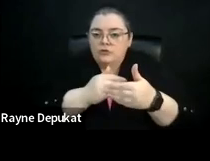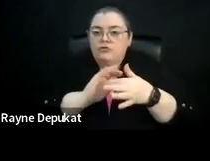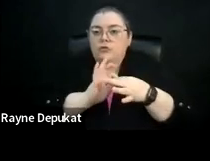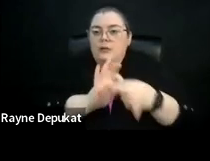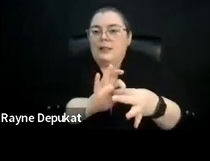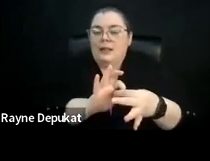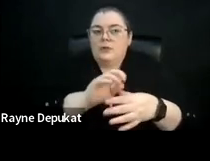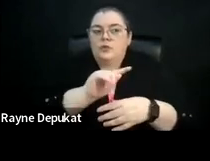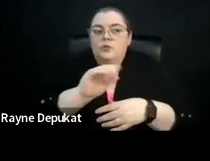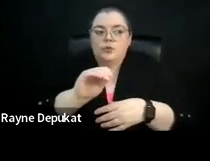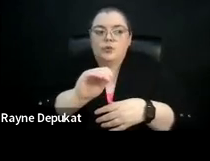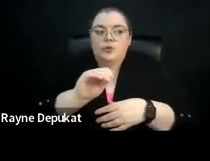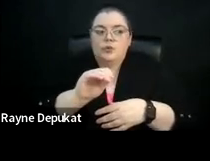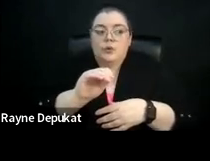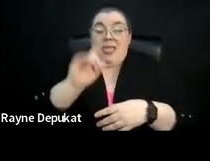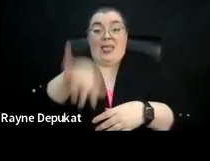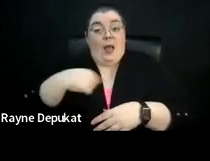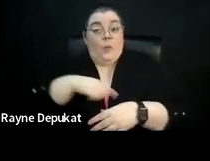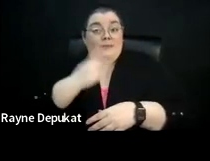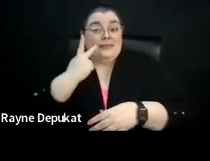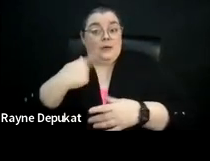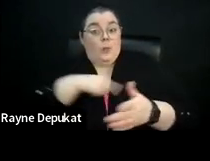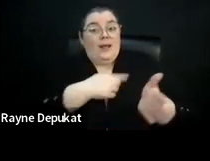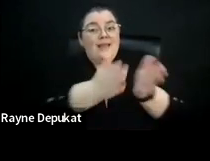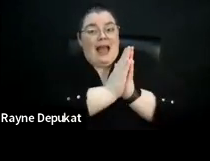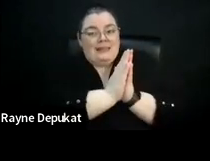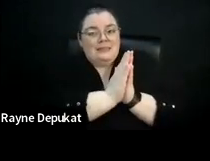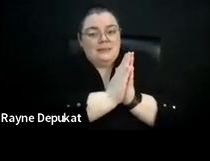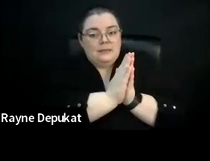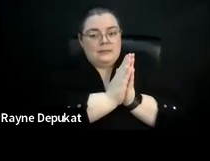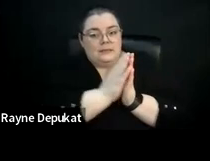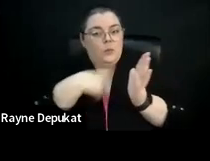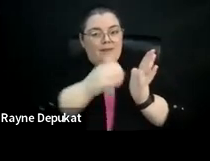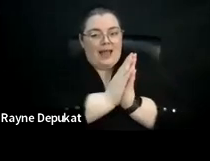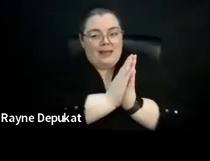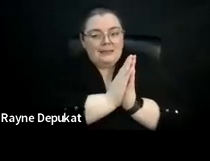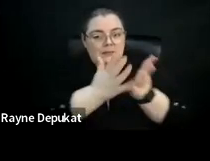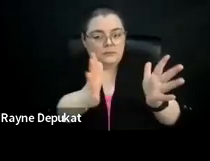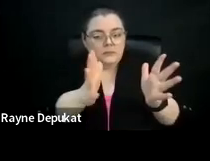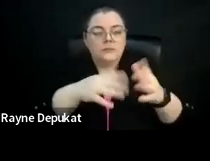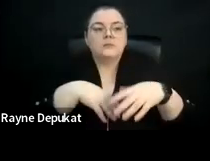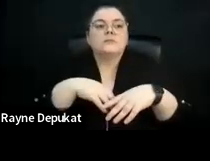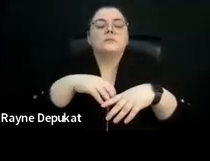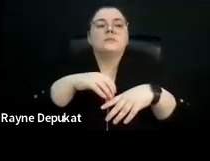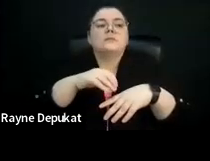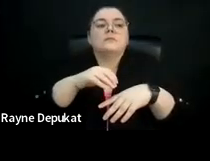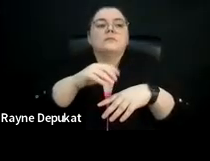There are no policies and procedures in regards to that we have seen. We have asked for